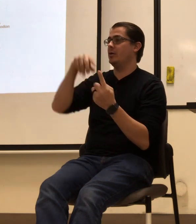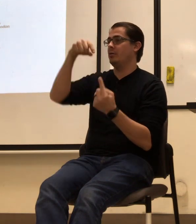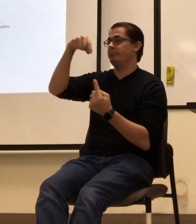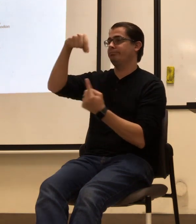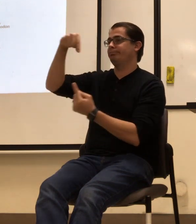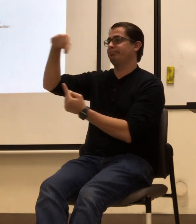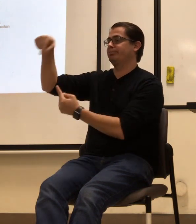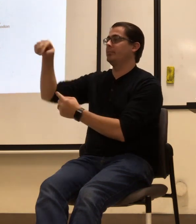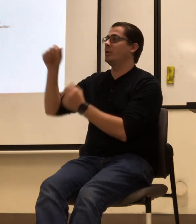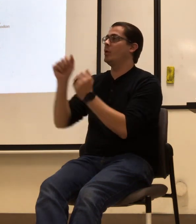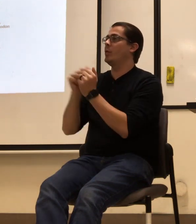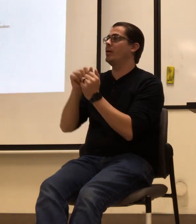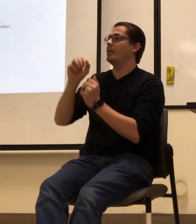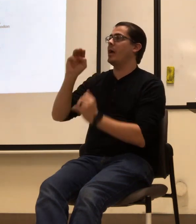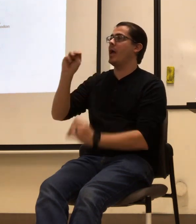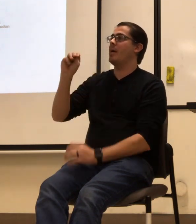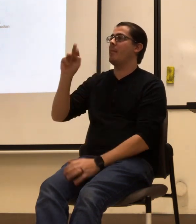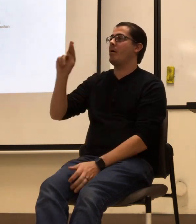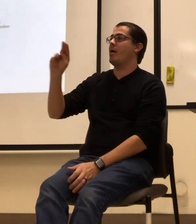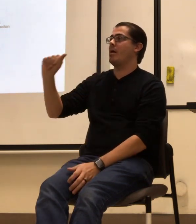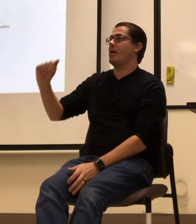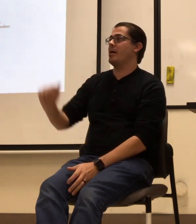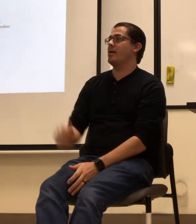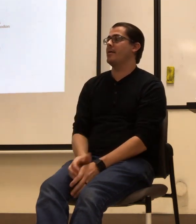It's base pairing with my mRNA.